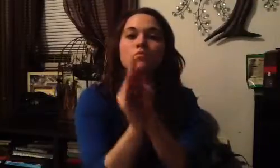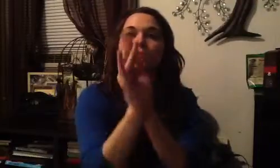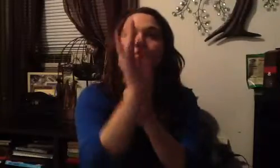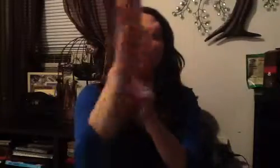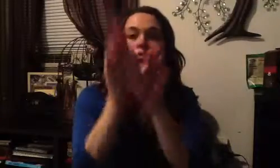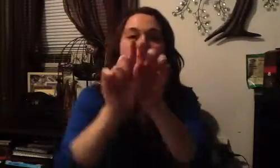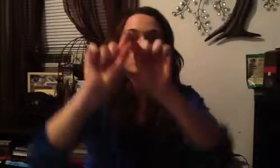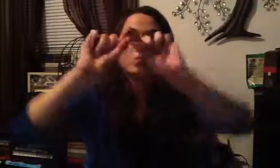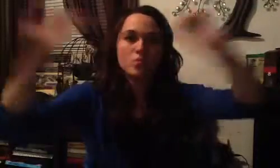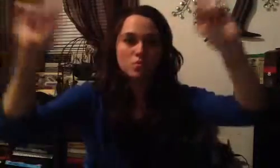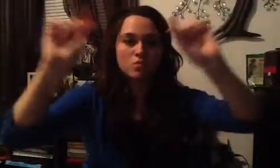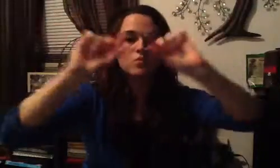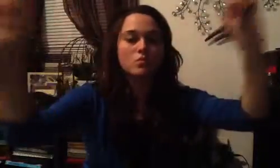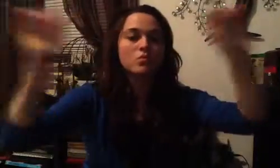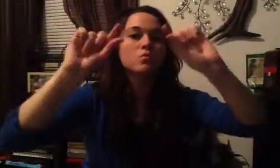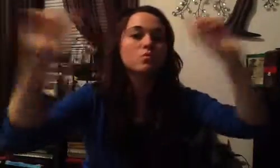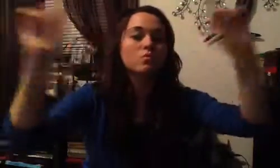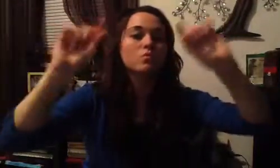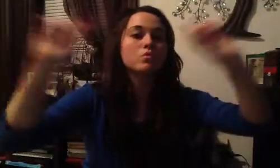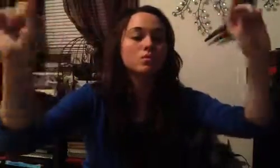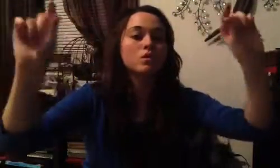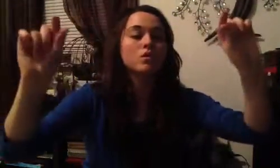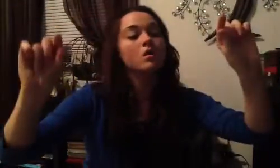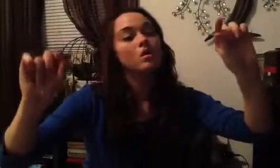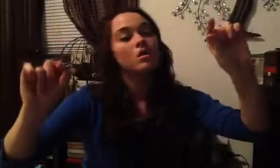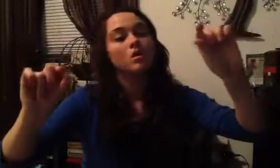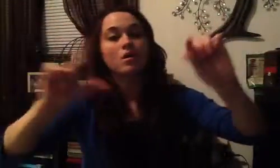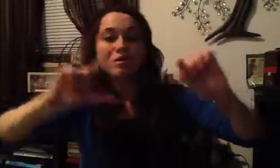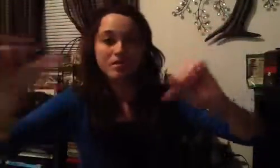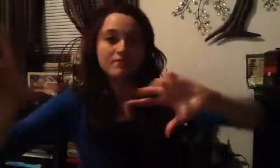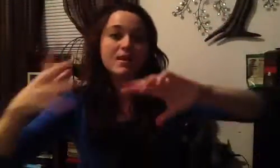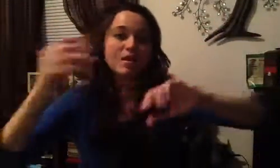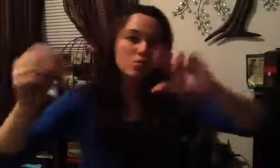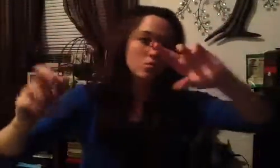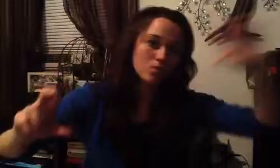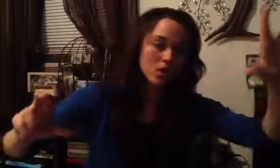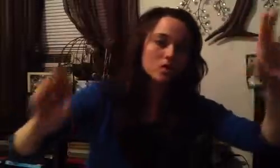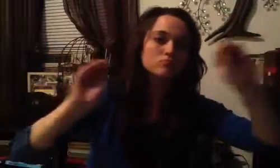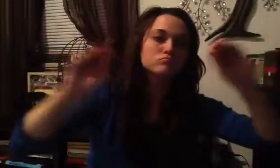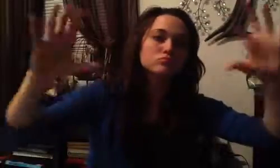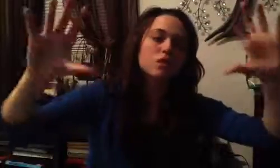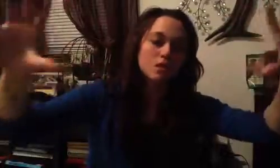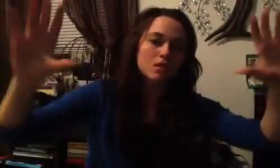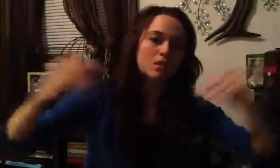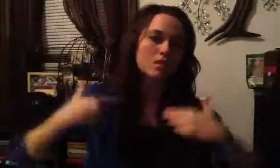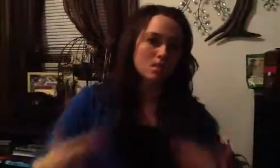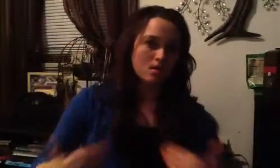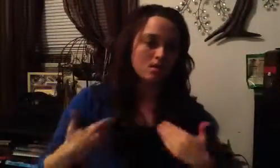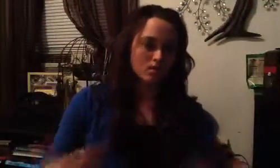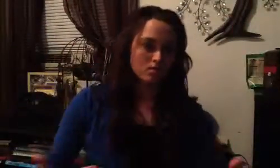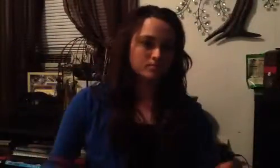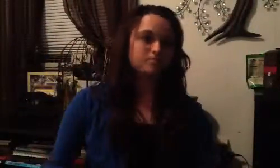into both pulmonary arteries, a right and left pulmonary artery, into the lungs. So that's the lungs.